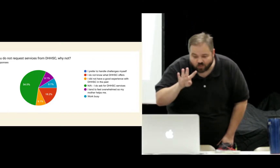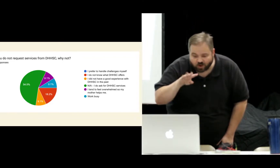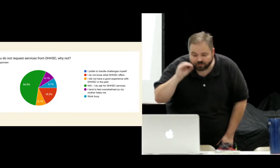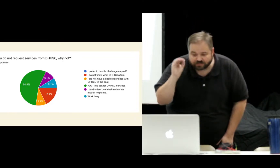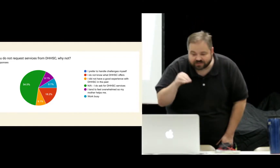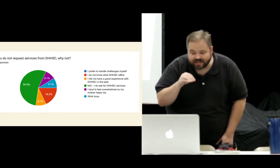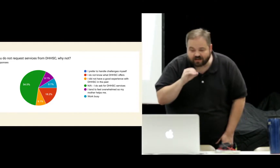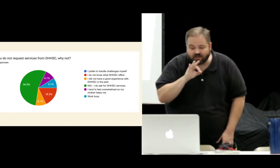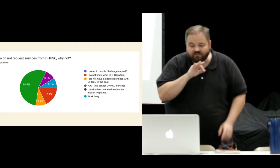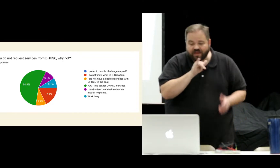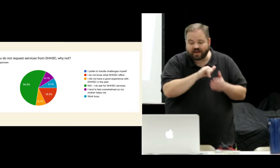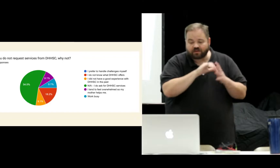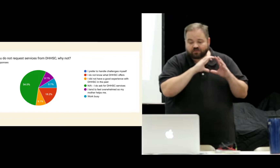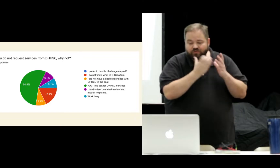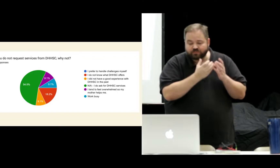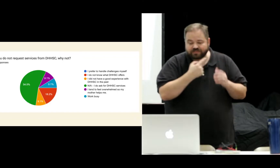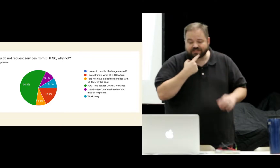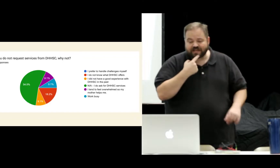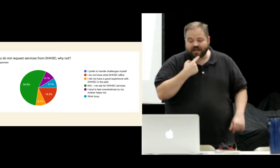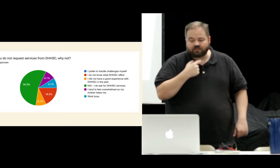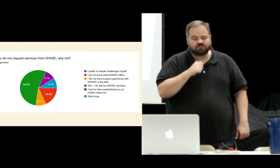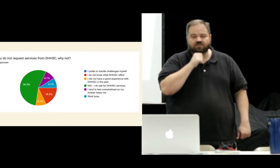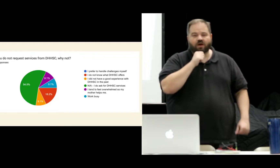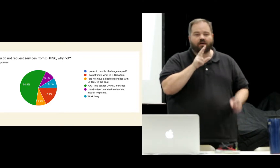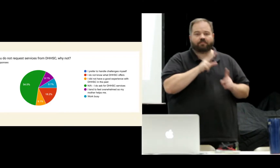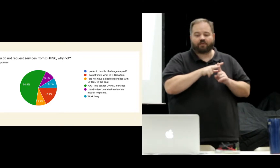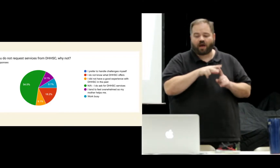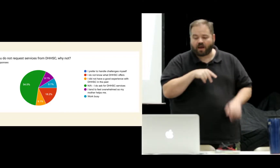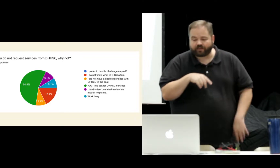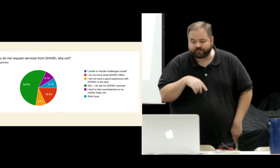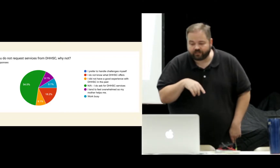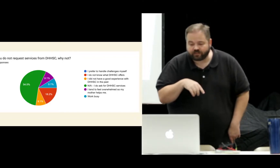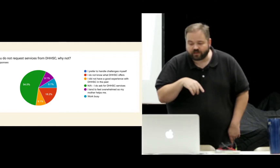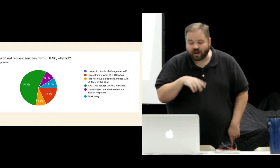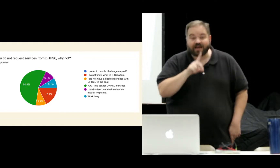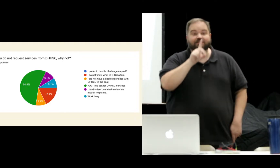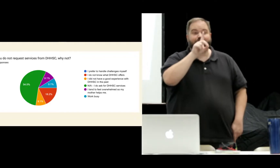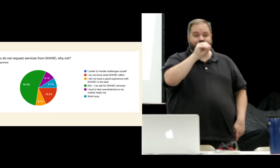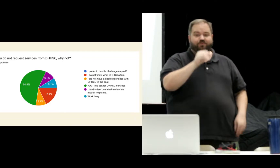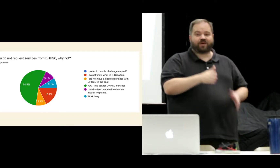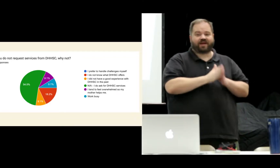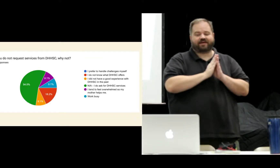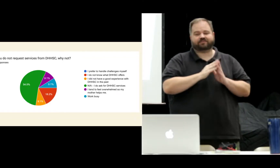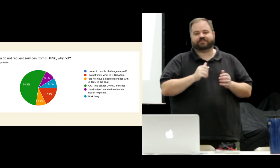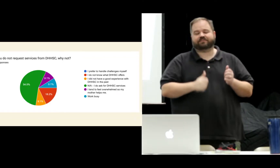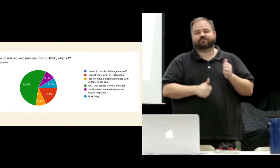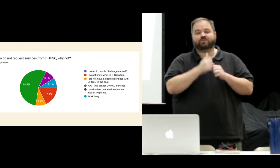I-54. And at 54% of those who responded said it didn't apply